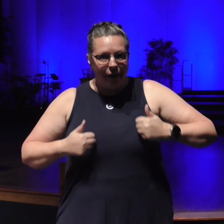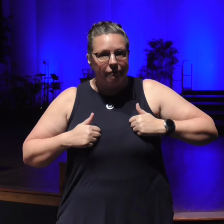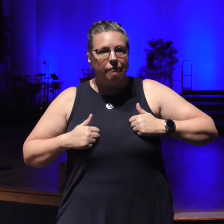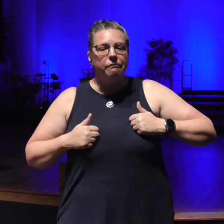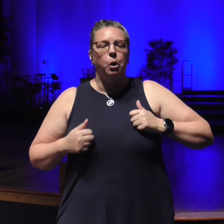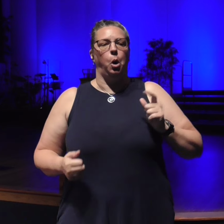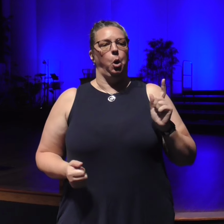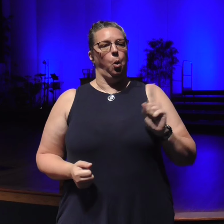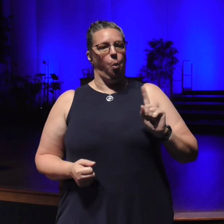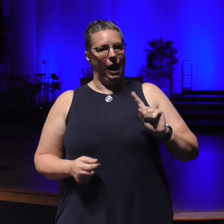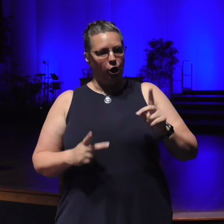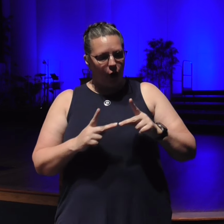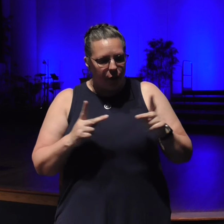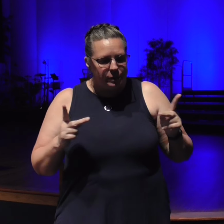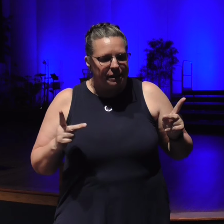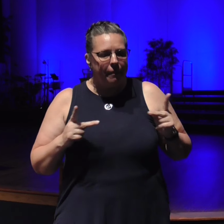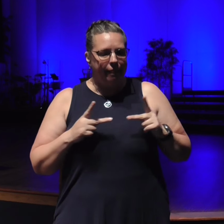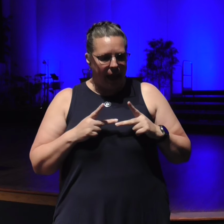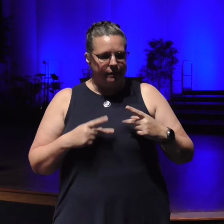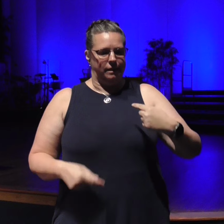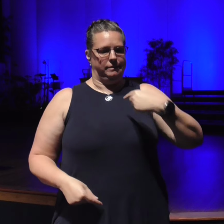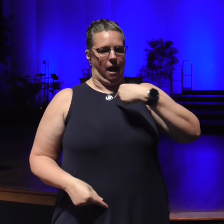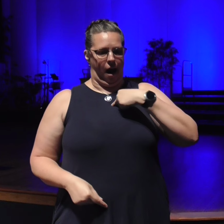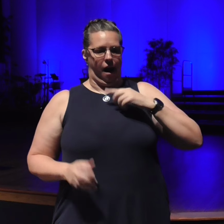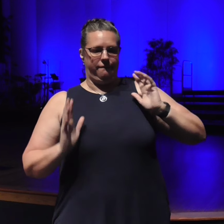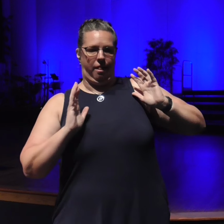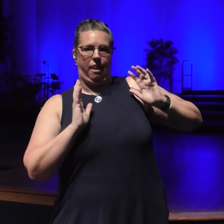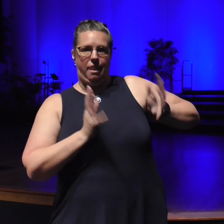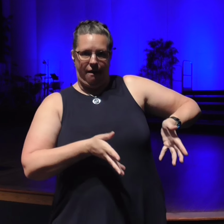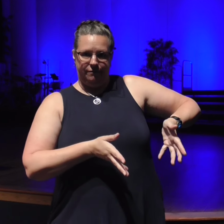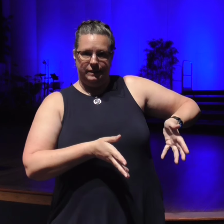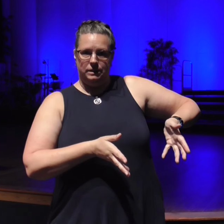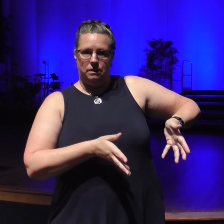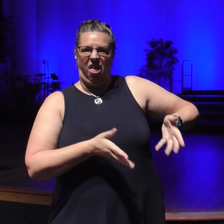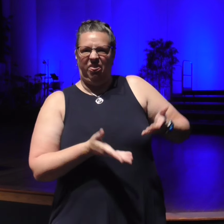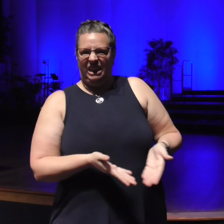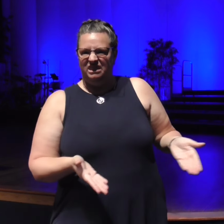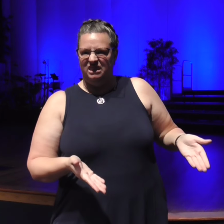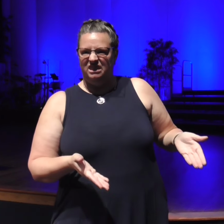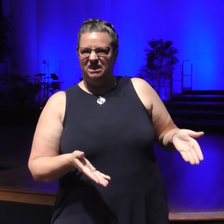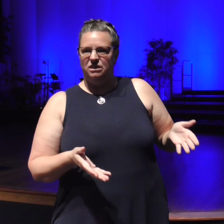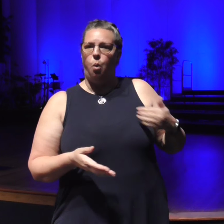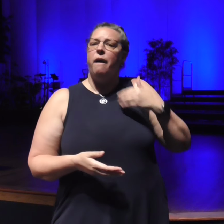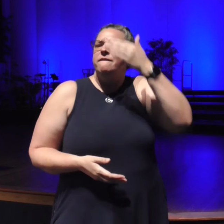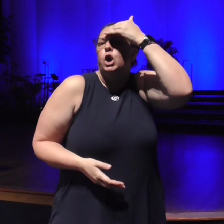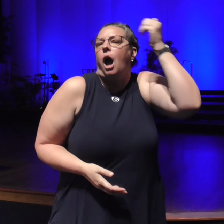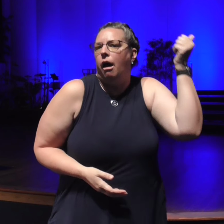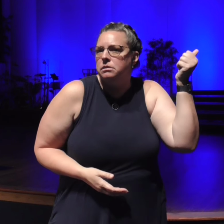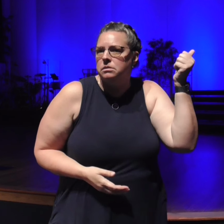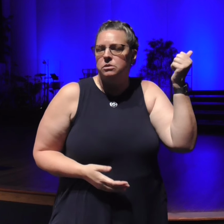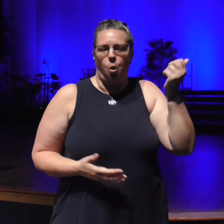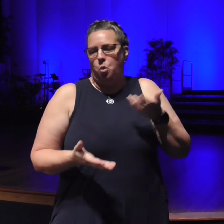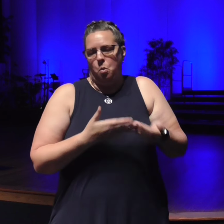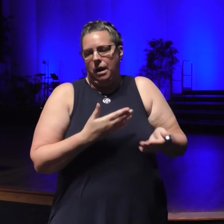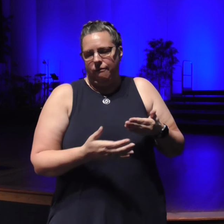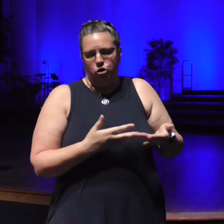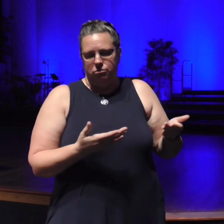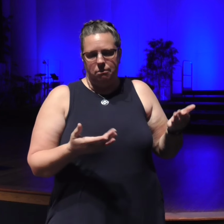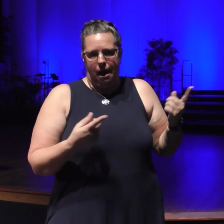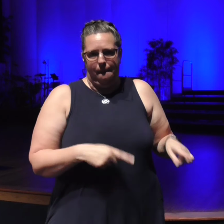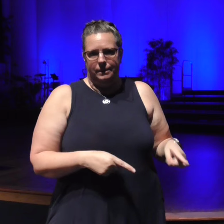are some of those places that I've left out things, or I've forgotten them, or whatever it